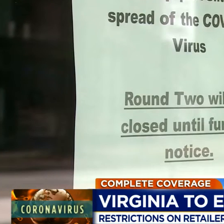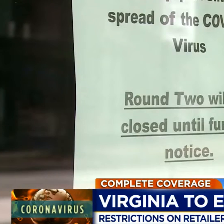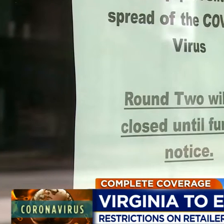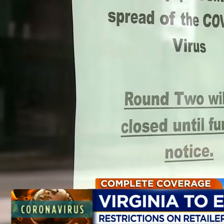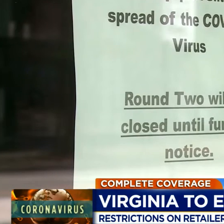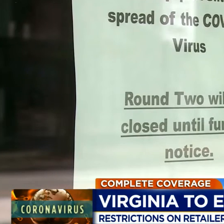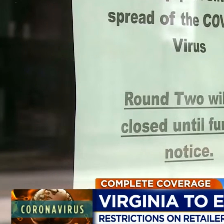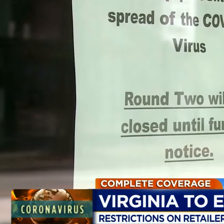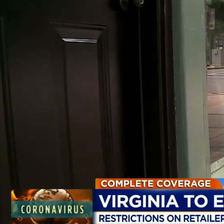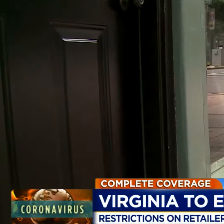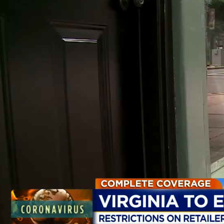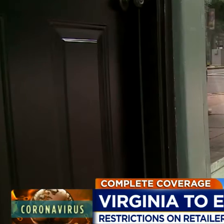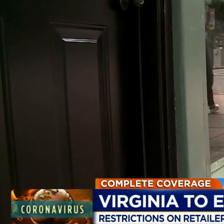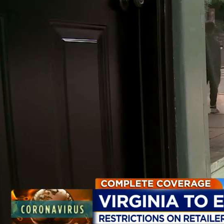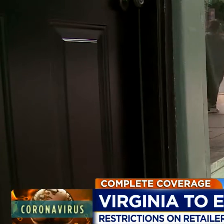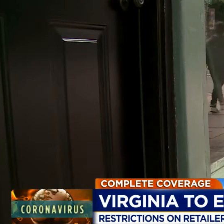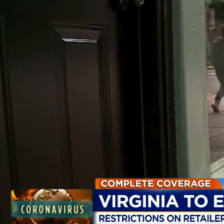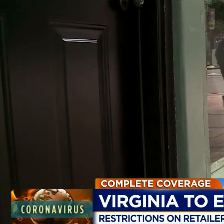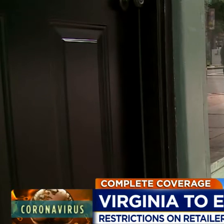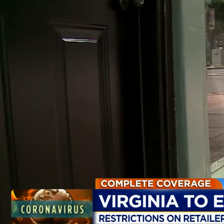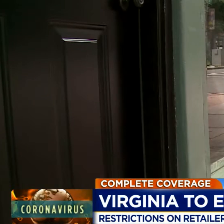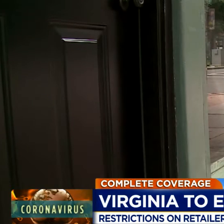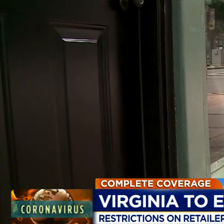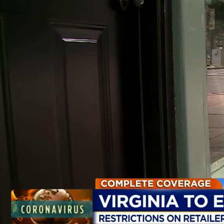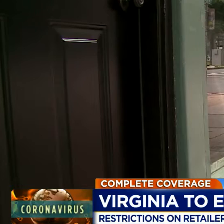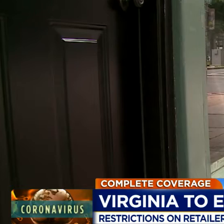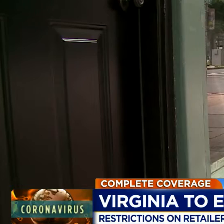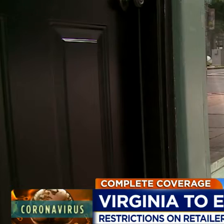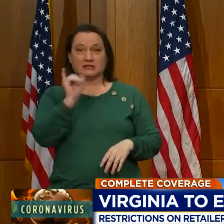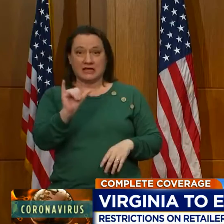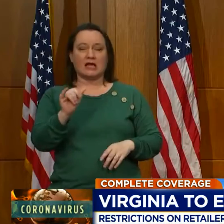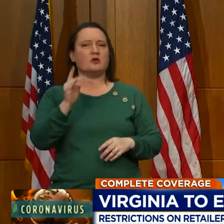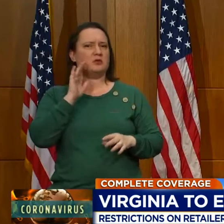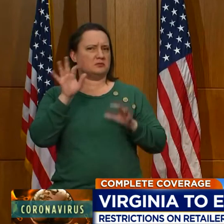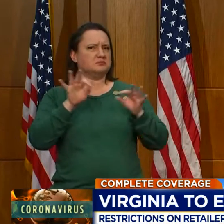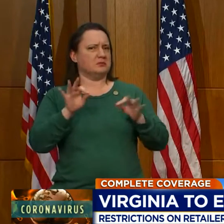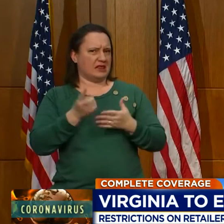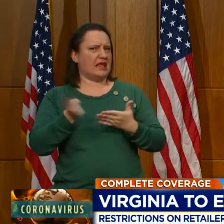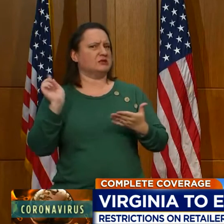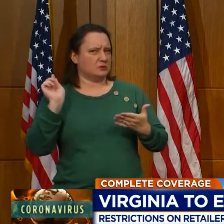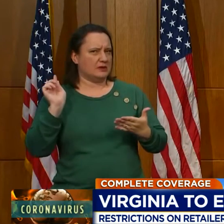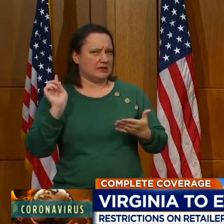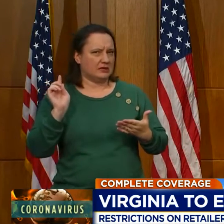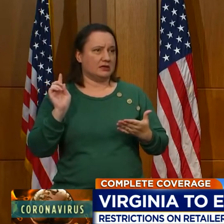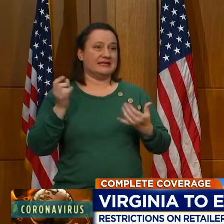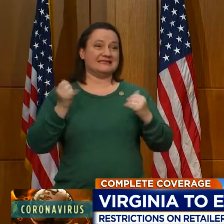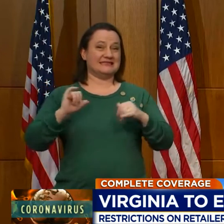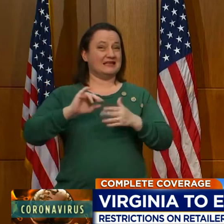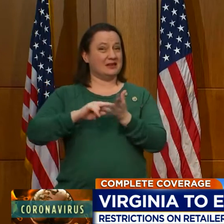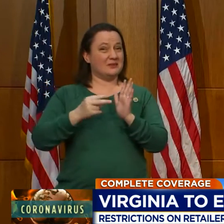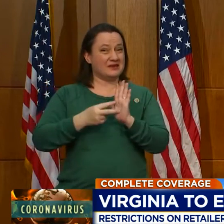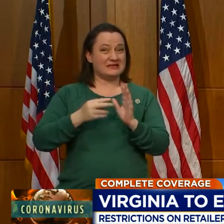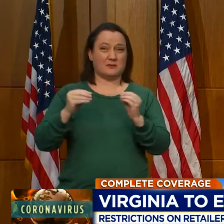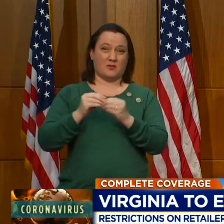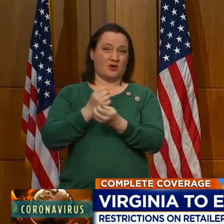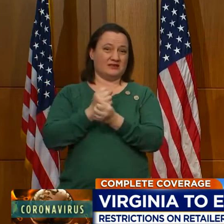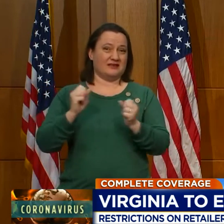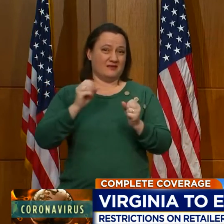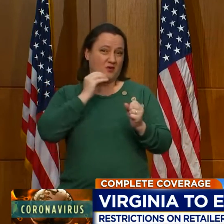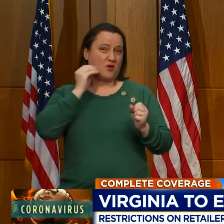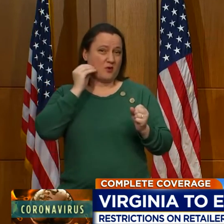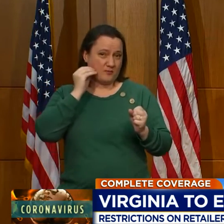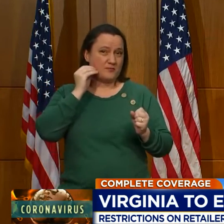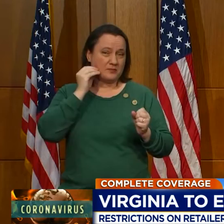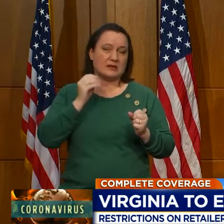week. In terms of what phase three will look like, some things won't change. It still means you're safer at home, especially if